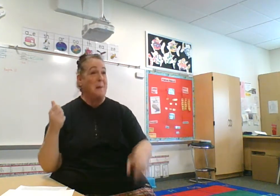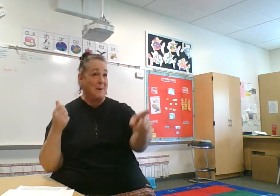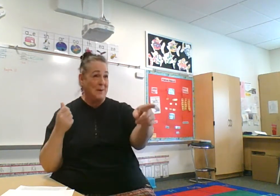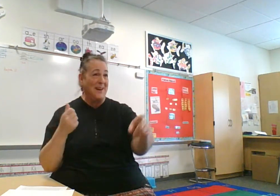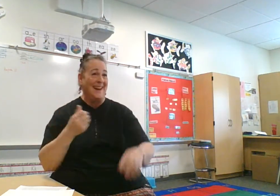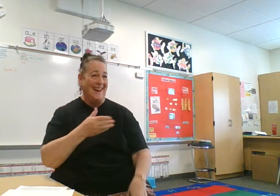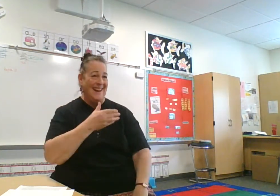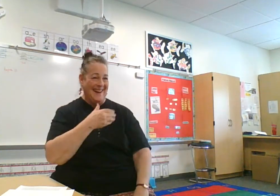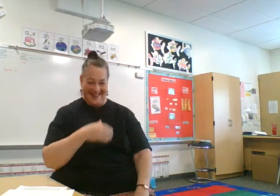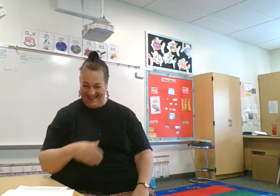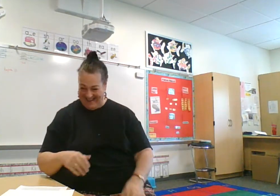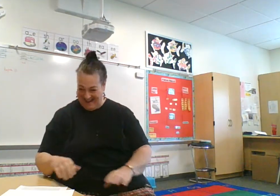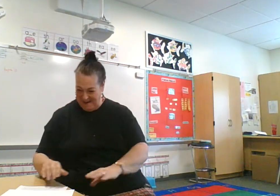better. Better.